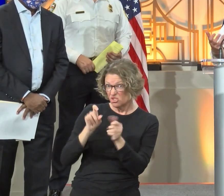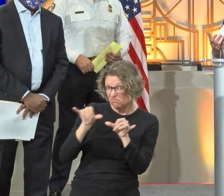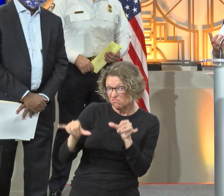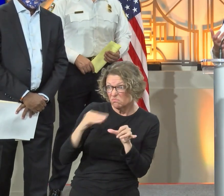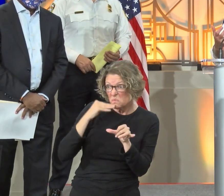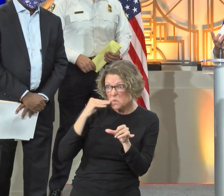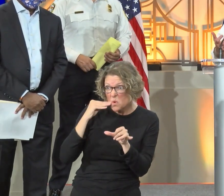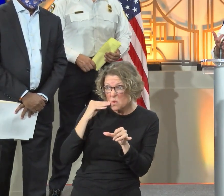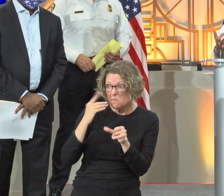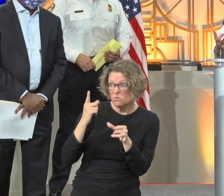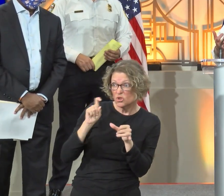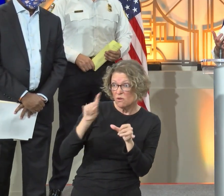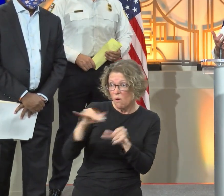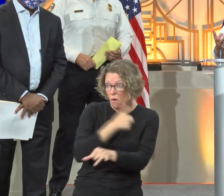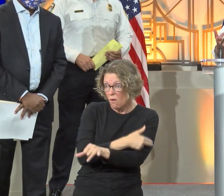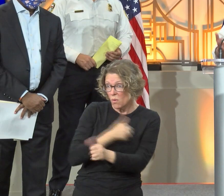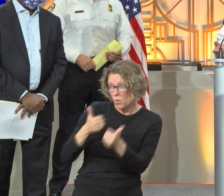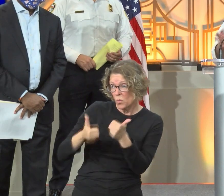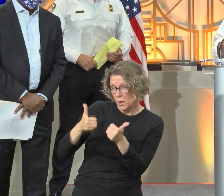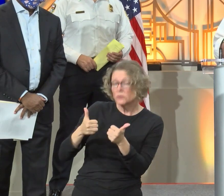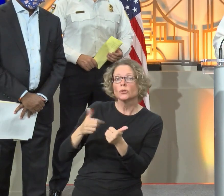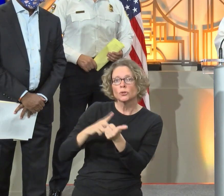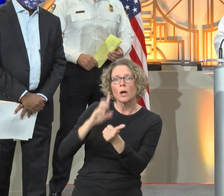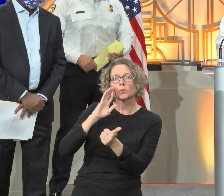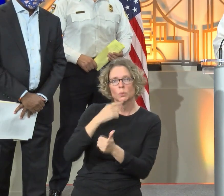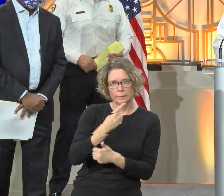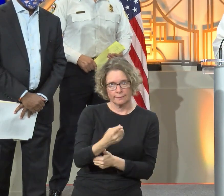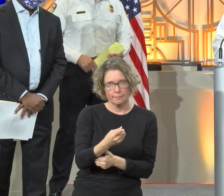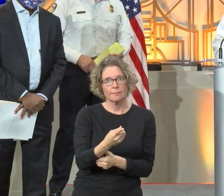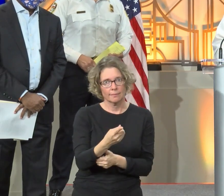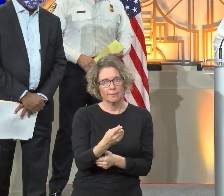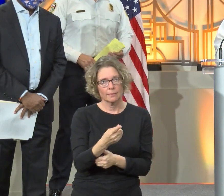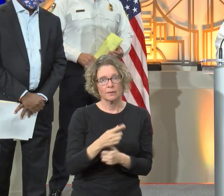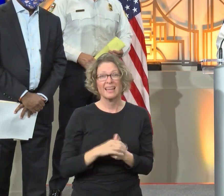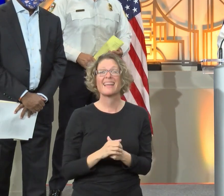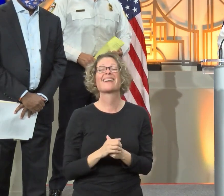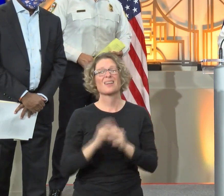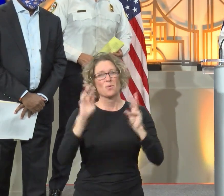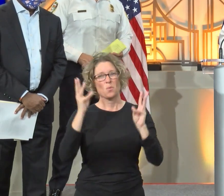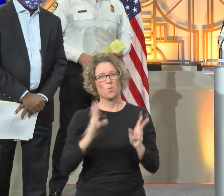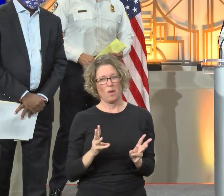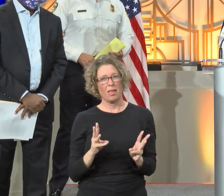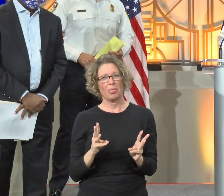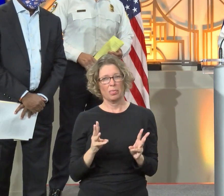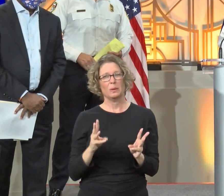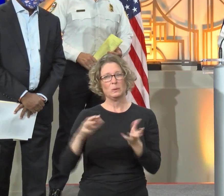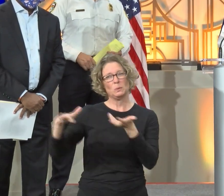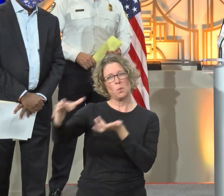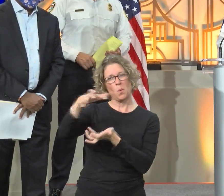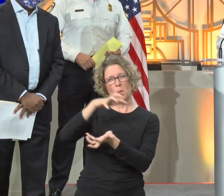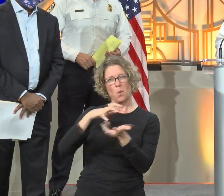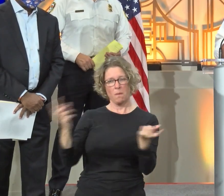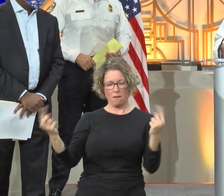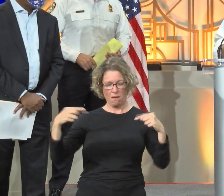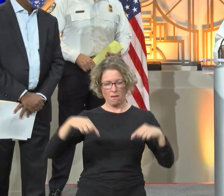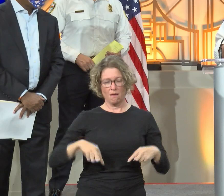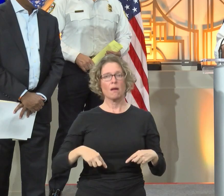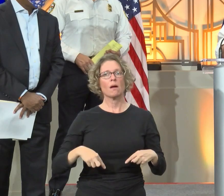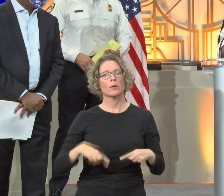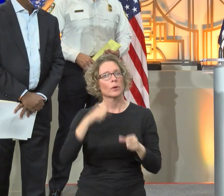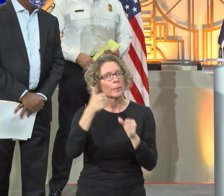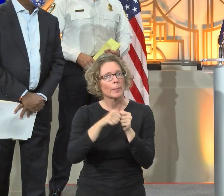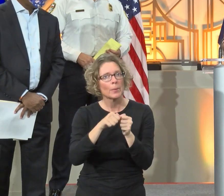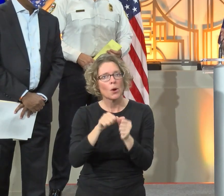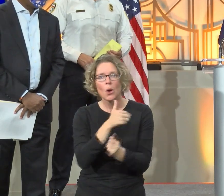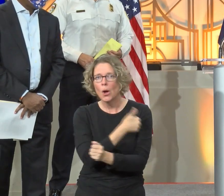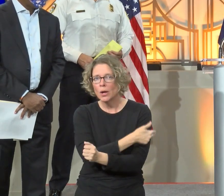time to go to the hospital, please don't be afraid to do that. Conversely, with the storm coming, let me remind folks that hospitals are not shelters.